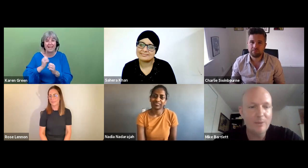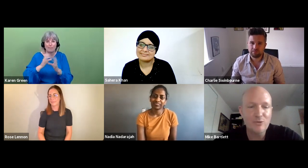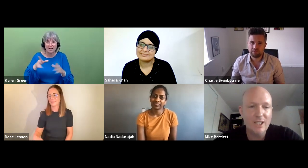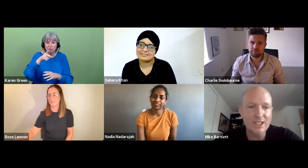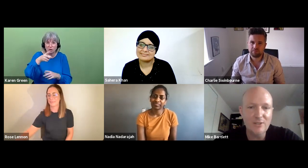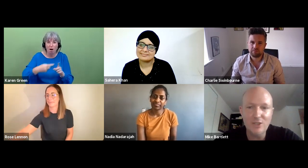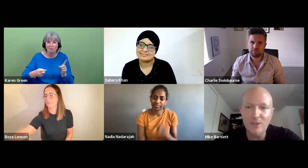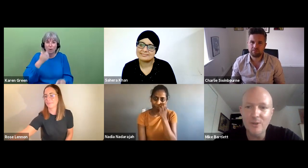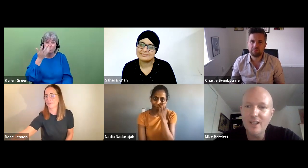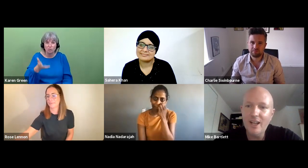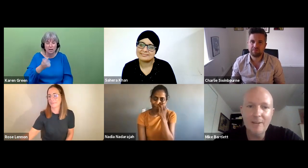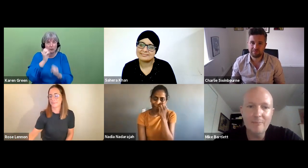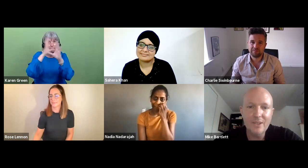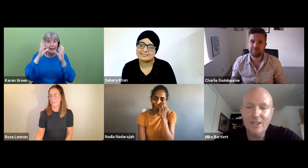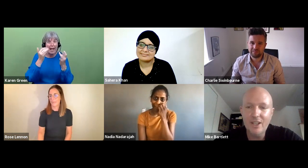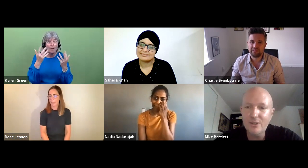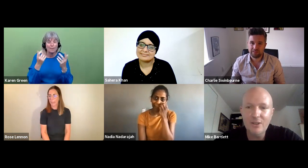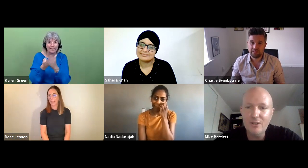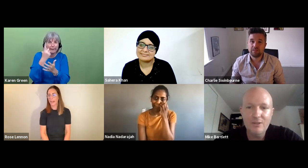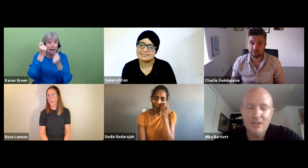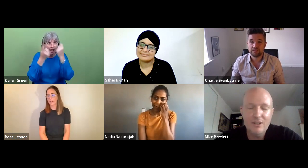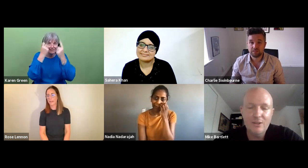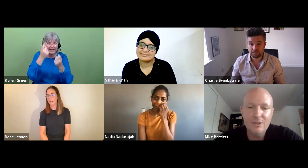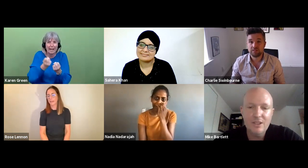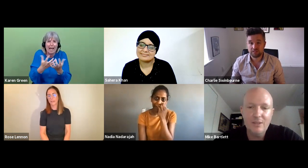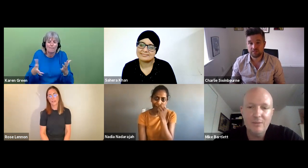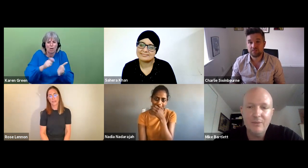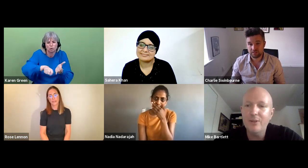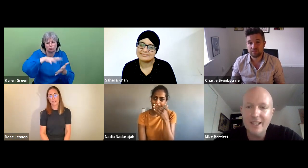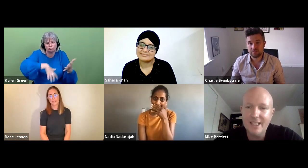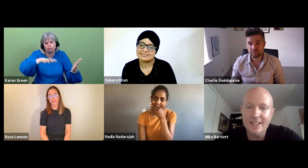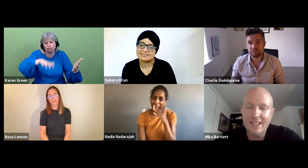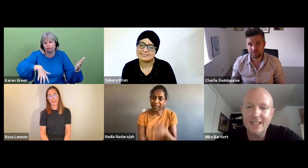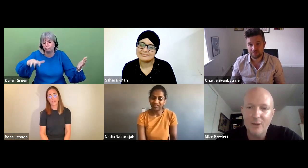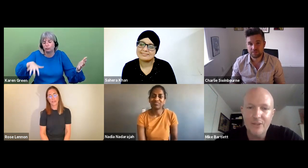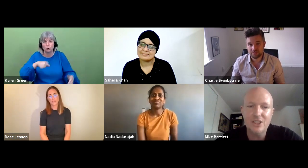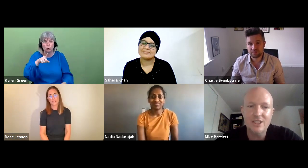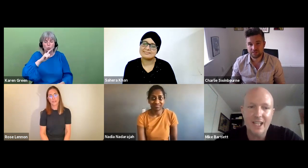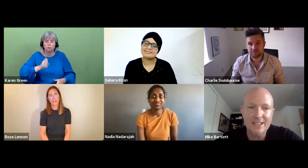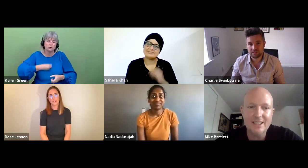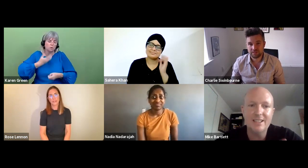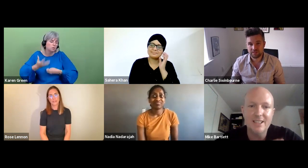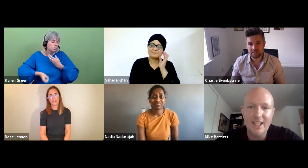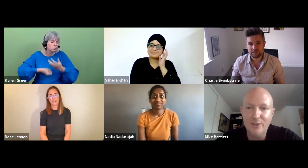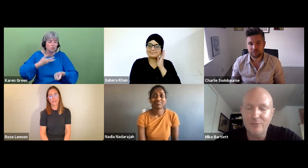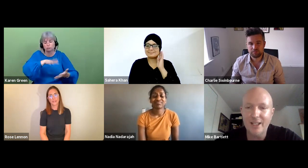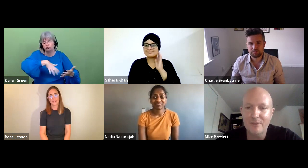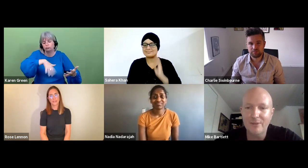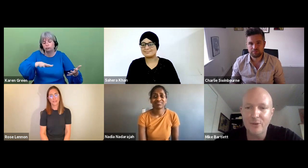much writing you'd do. You know, you'd be full of ideas. And I think often it's just getting started to let your brain be